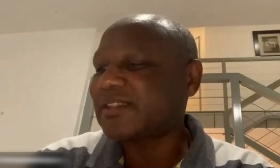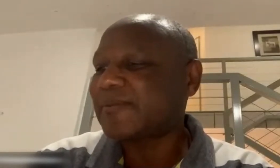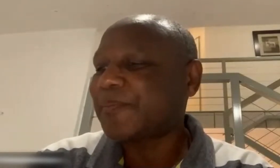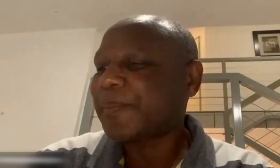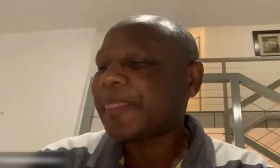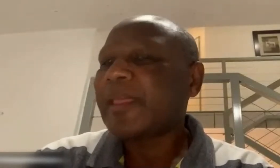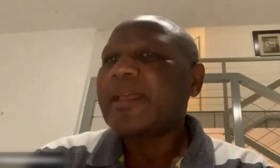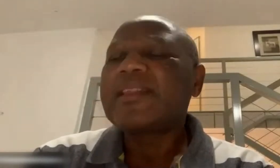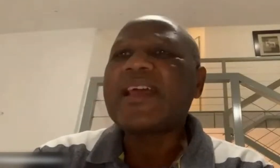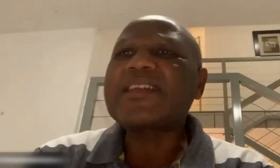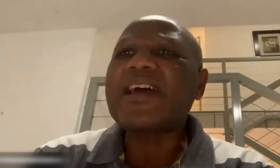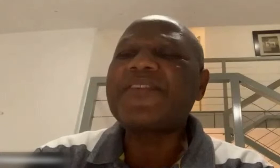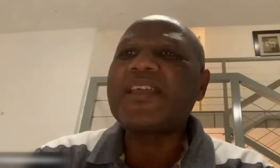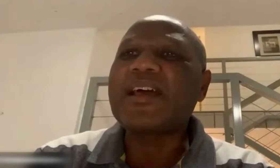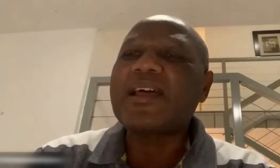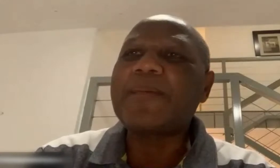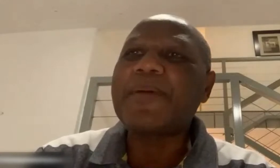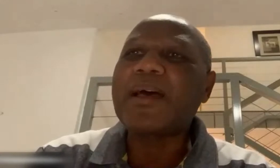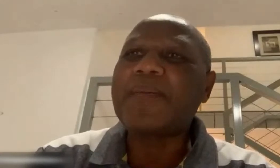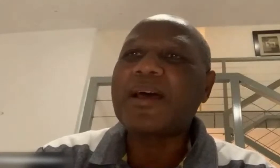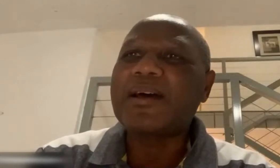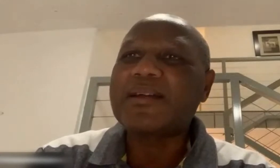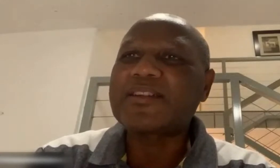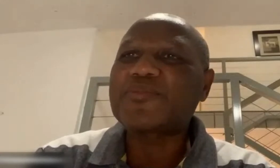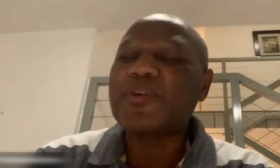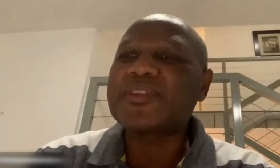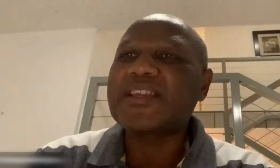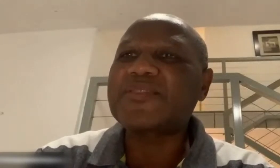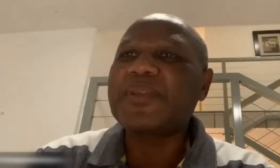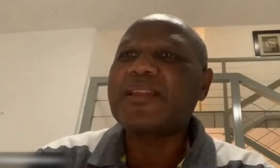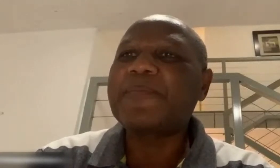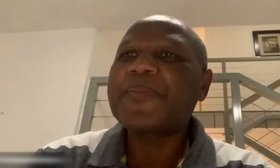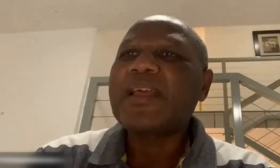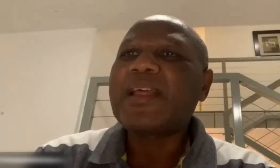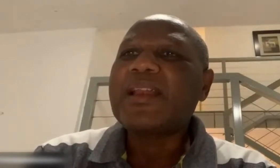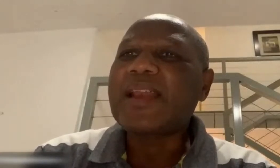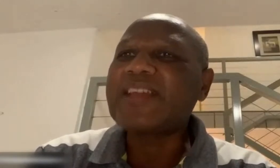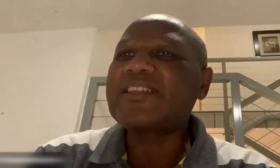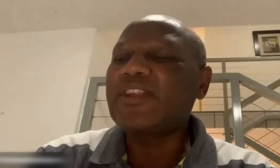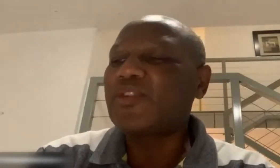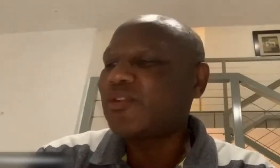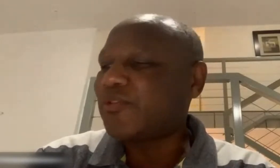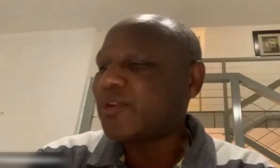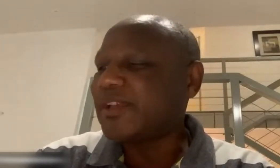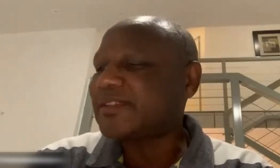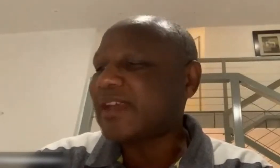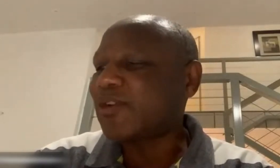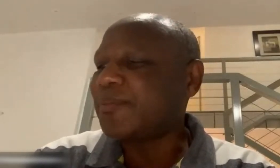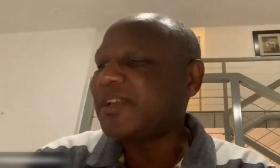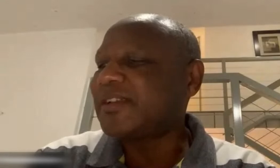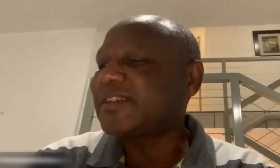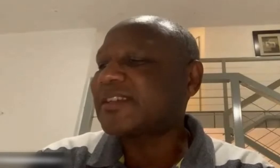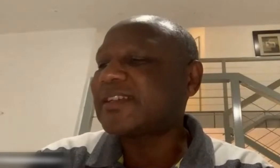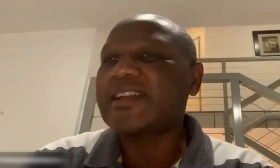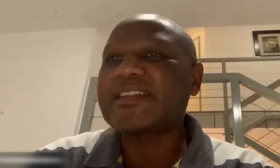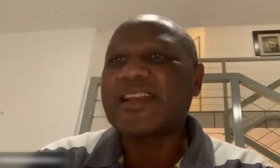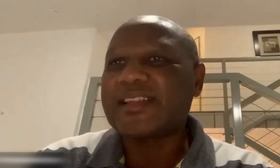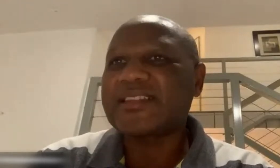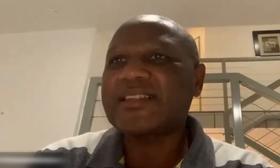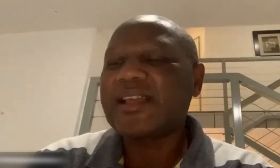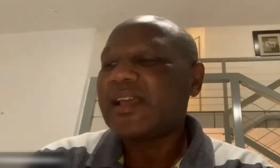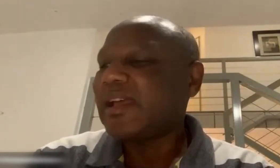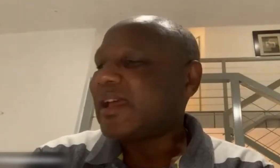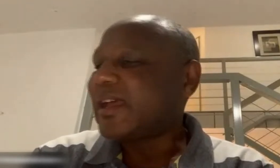services. The HIV response has been largely known for its